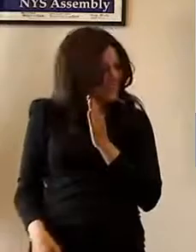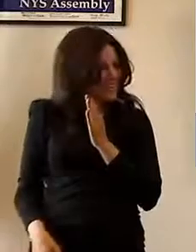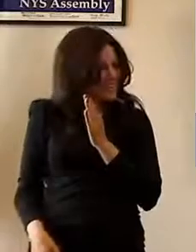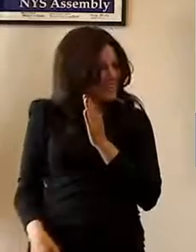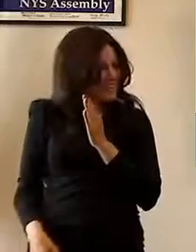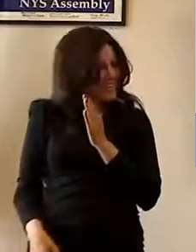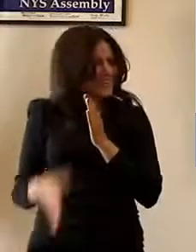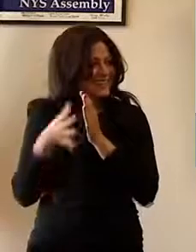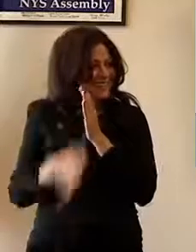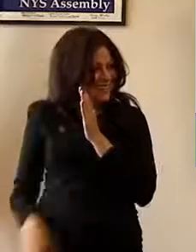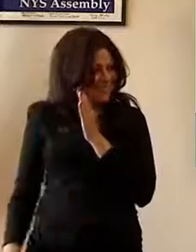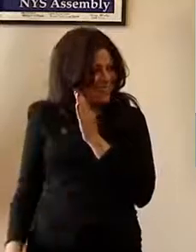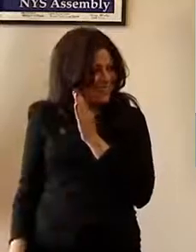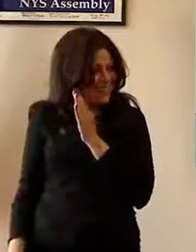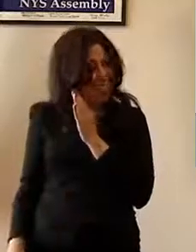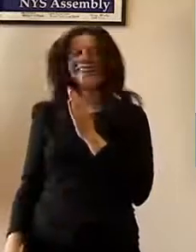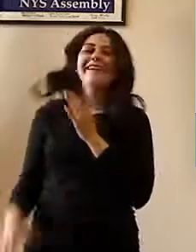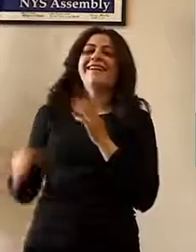Poop.